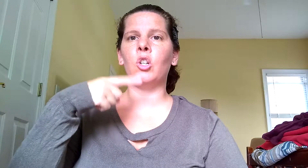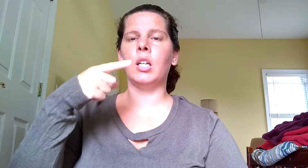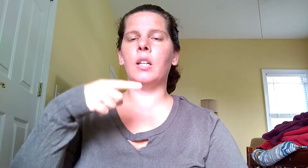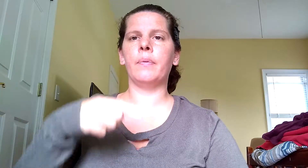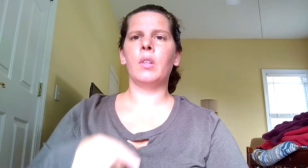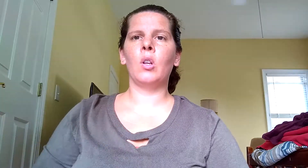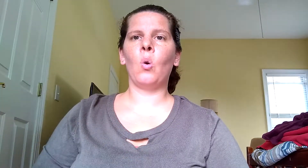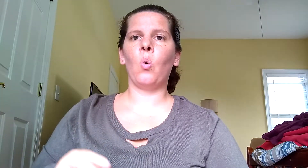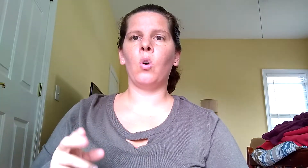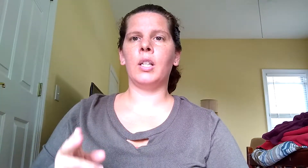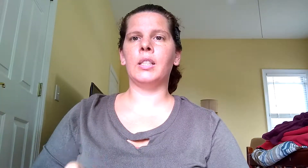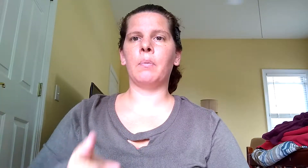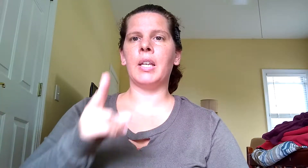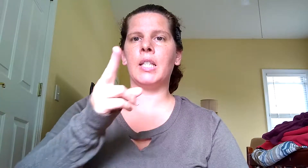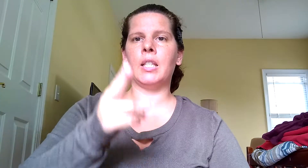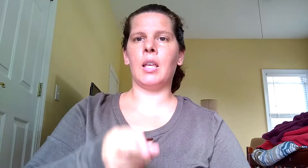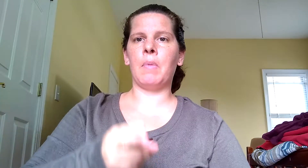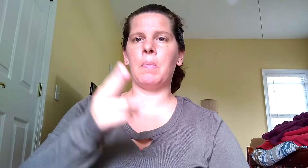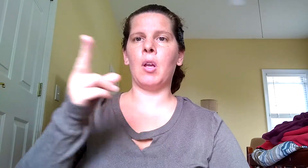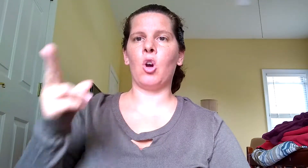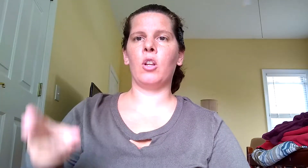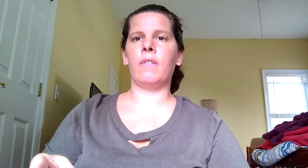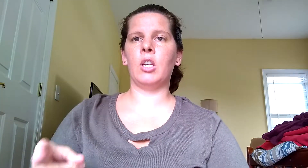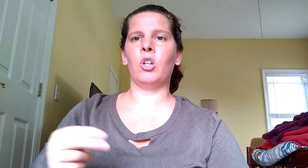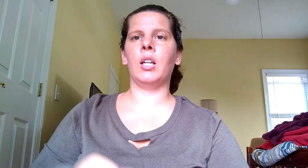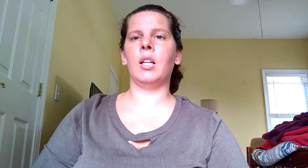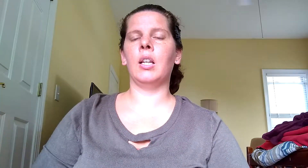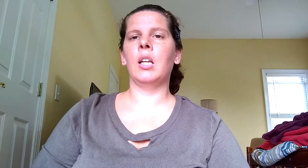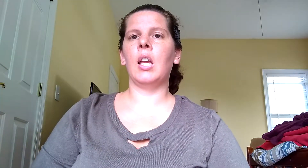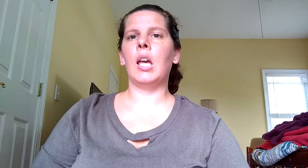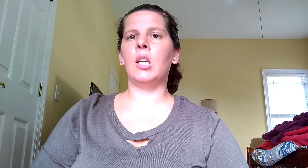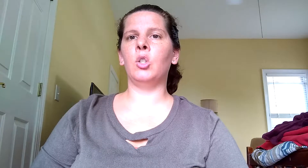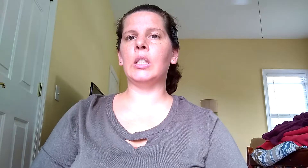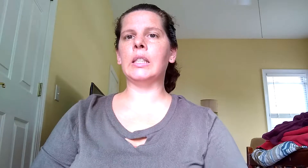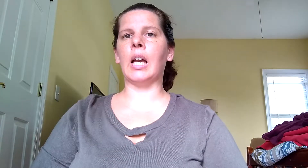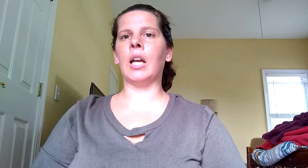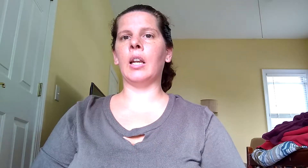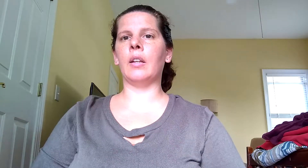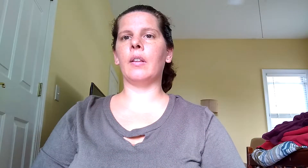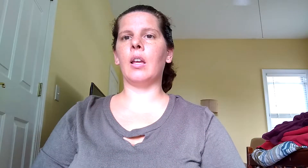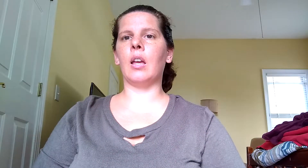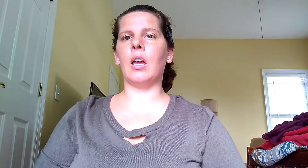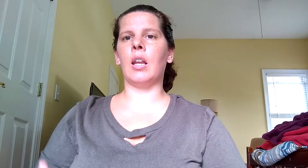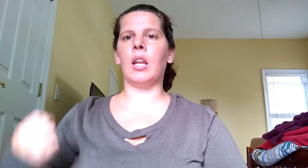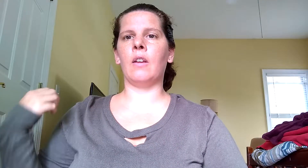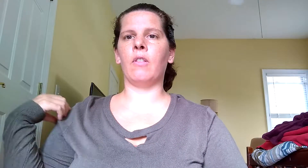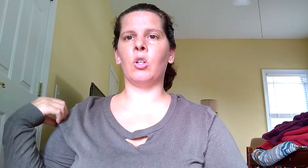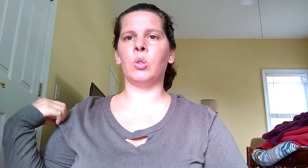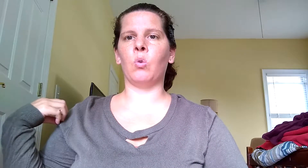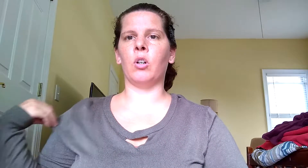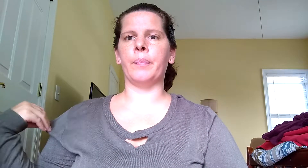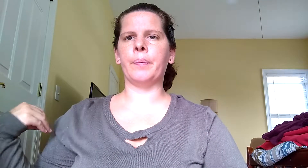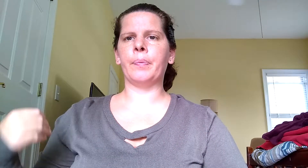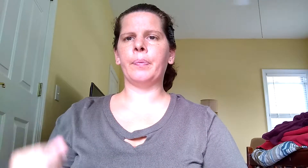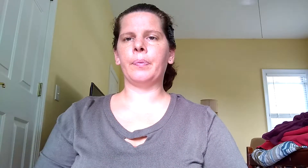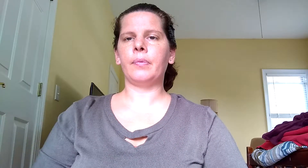hearing, or in some cases they may be hard of hearing, and you sign, and any of those will